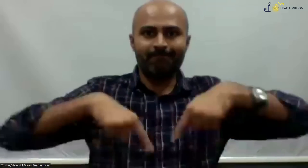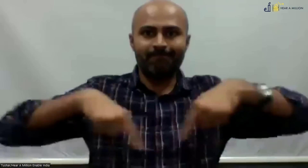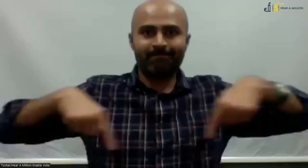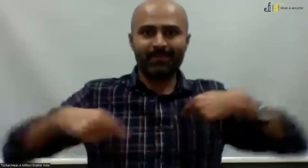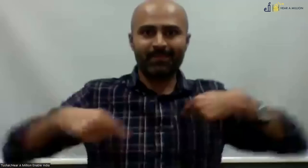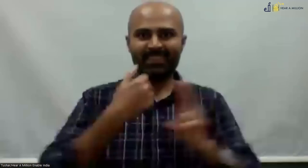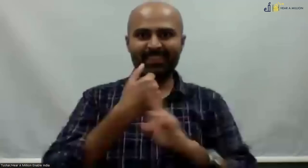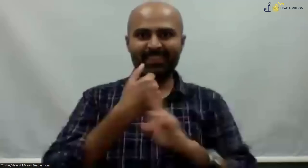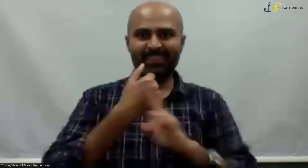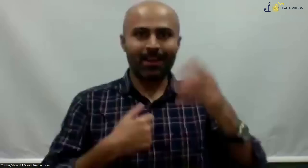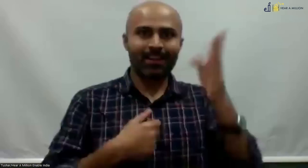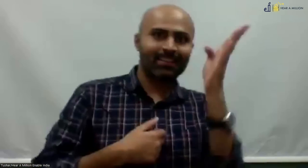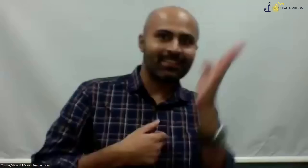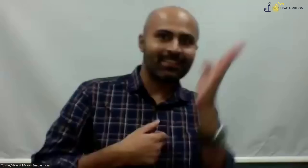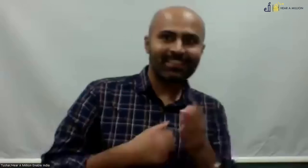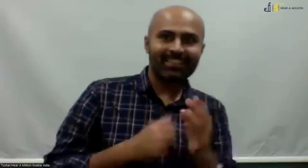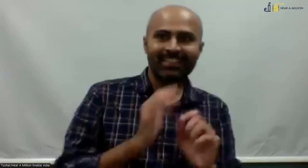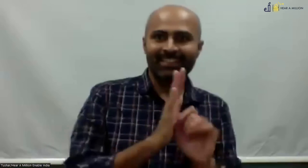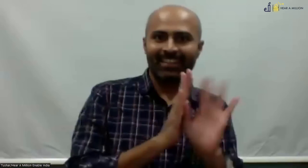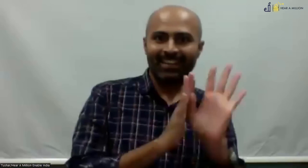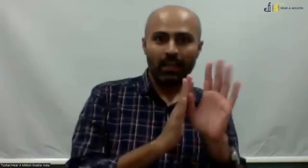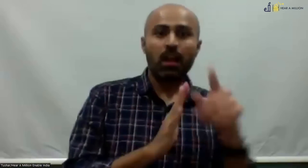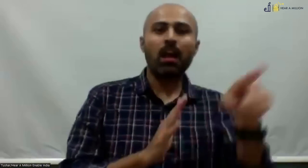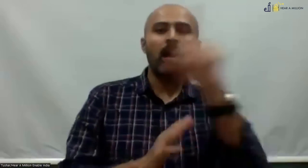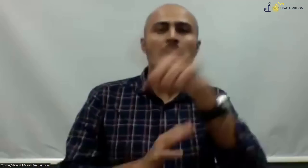Before we start, there is one request.